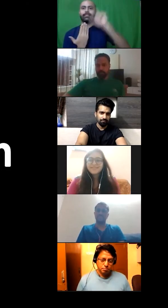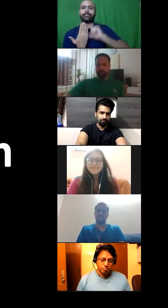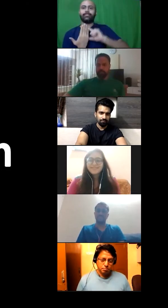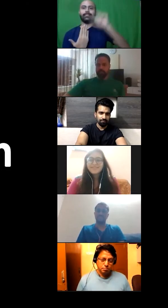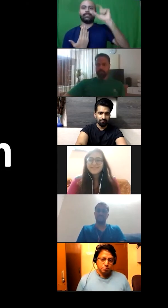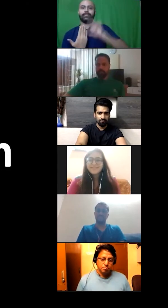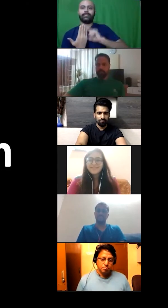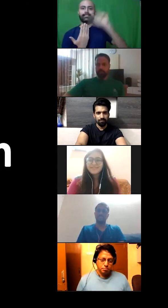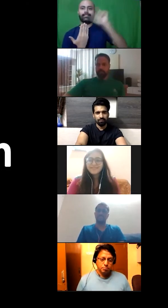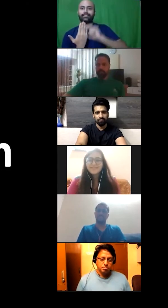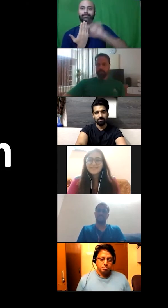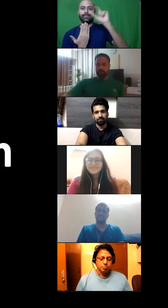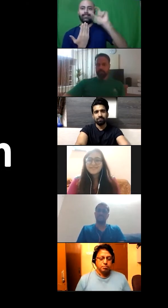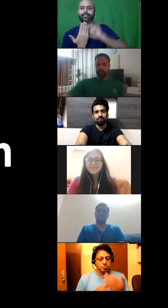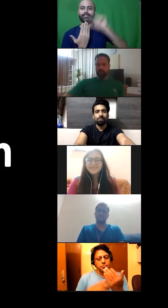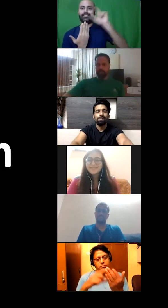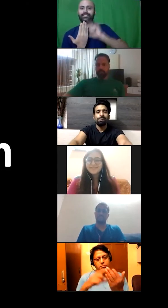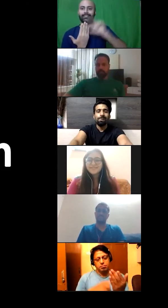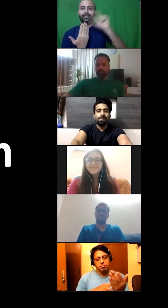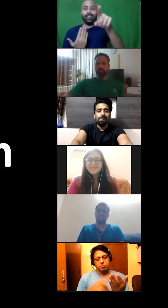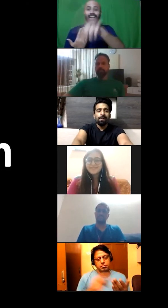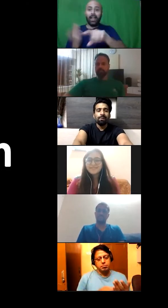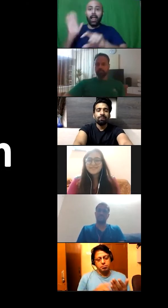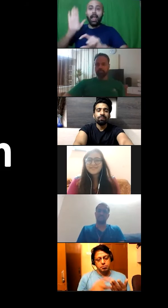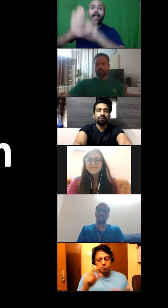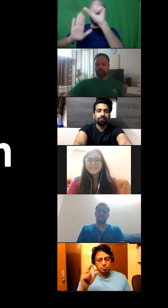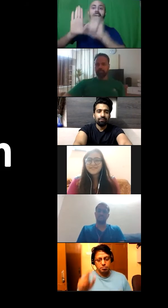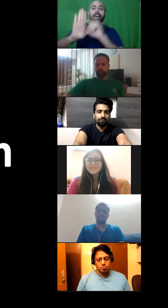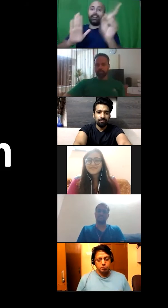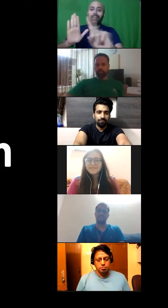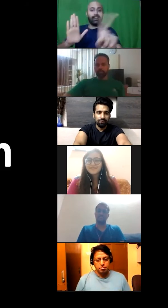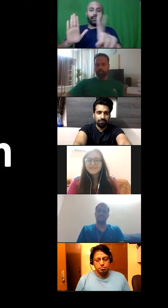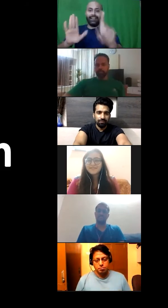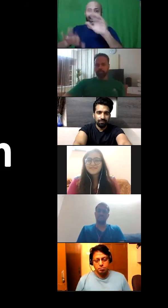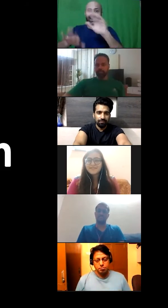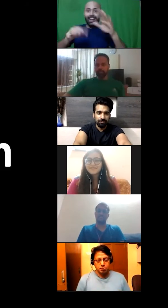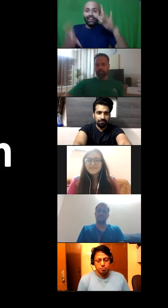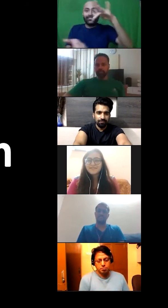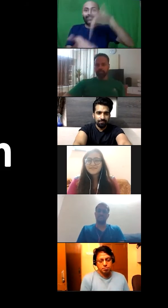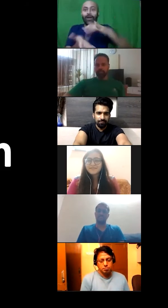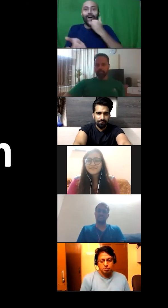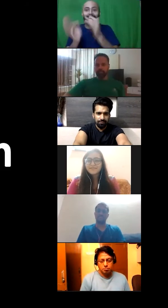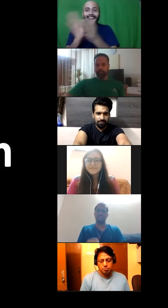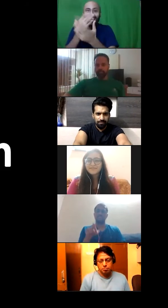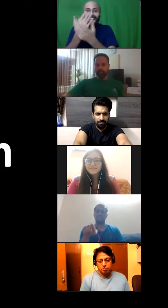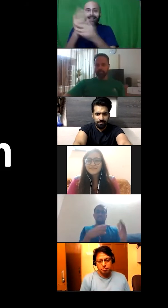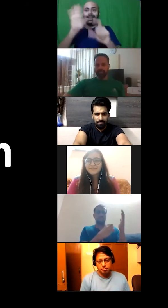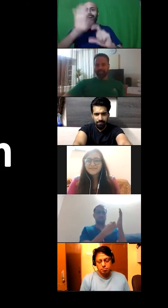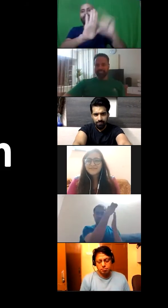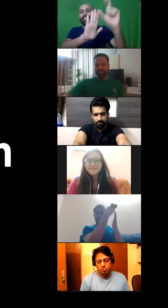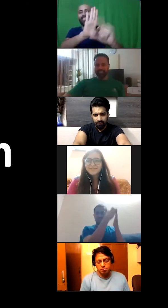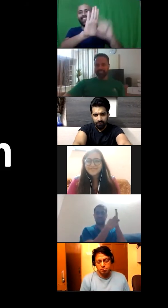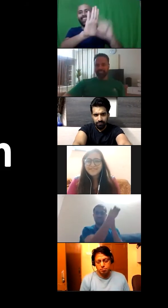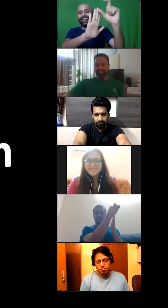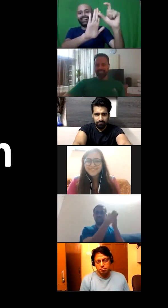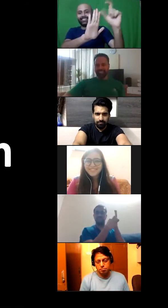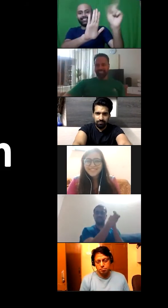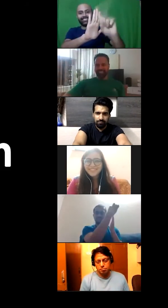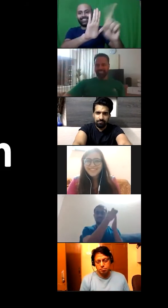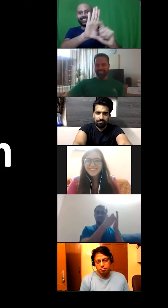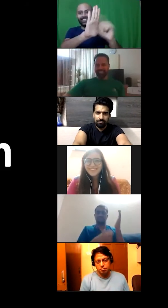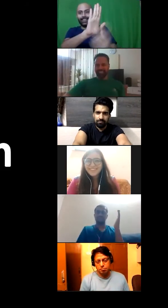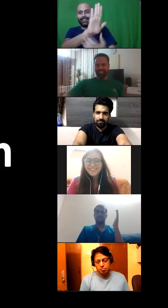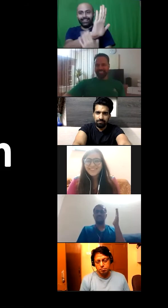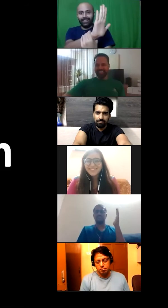the, you would say, the screen where you are rolling up. So how you sign? You have to face